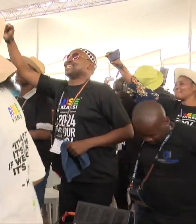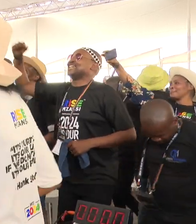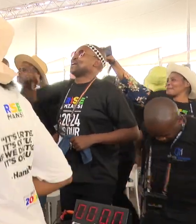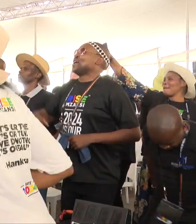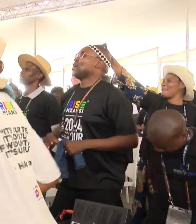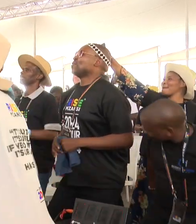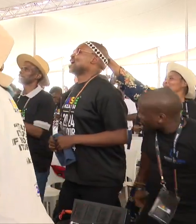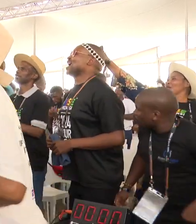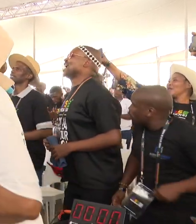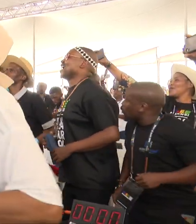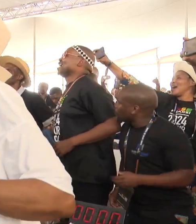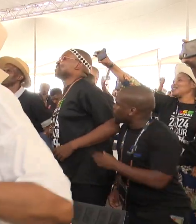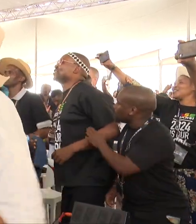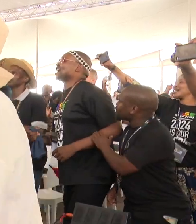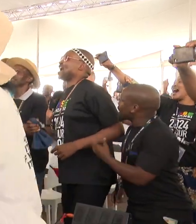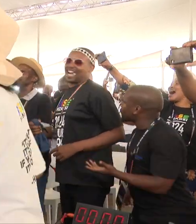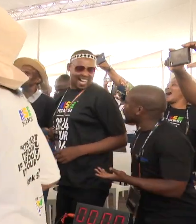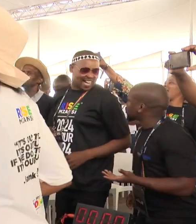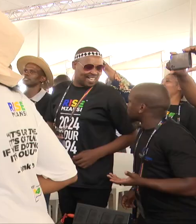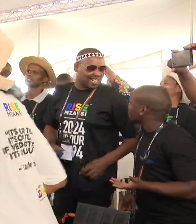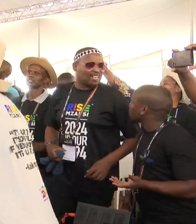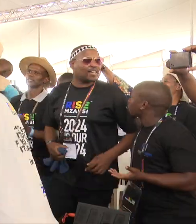emukalelani